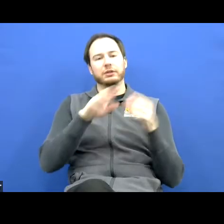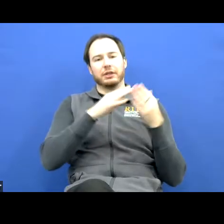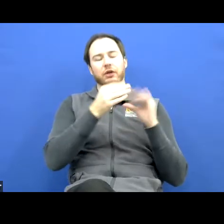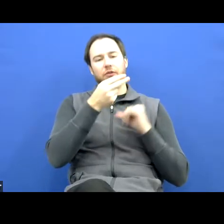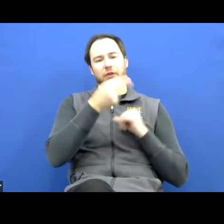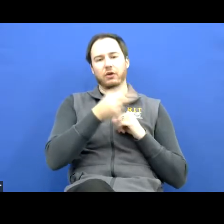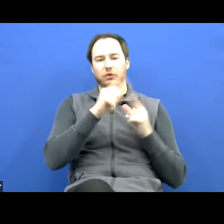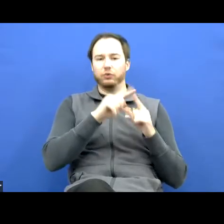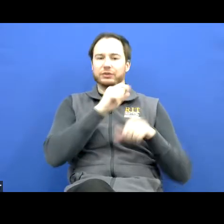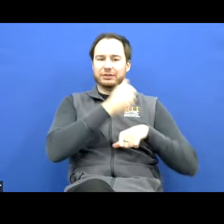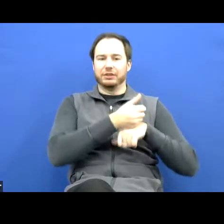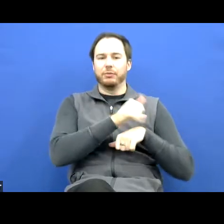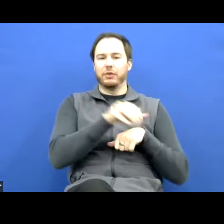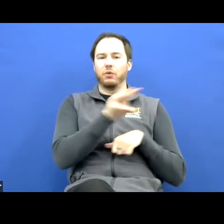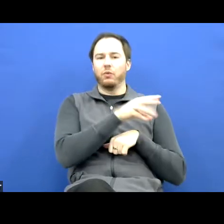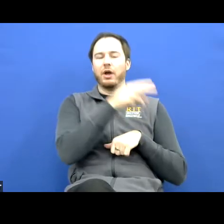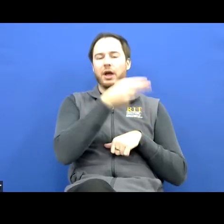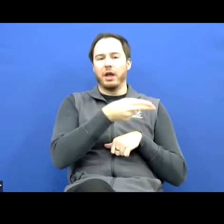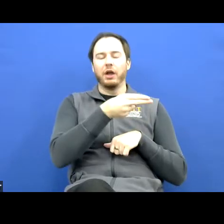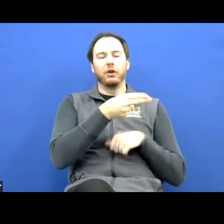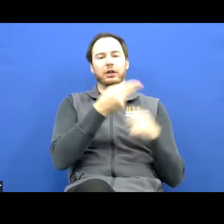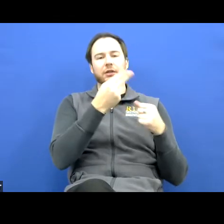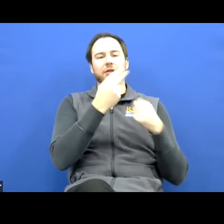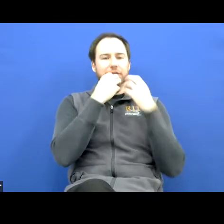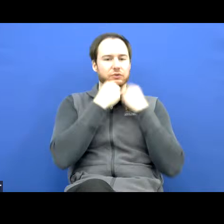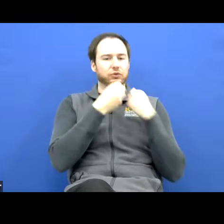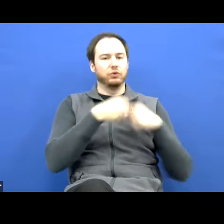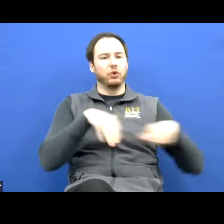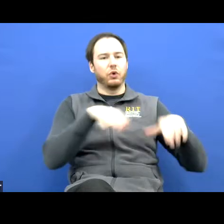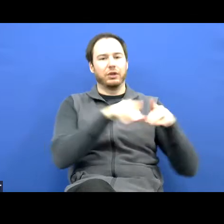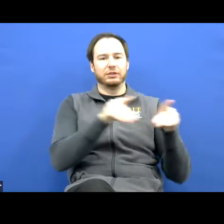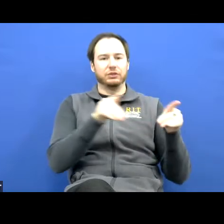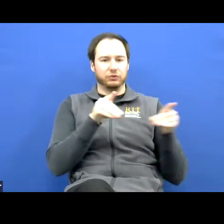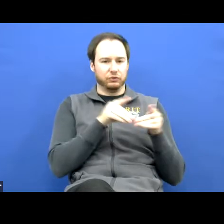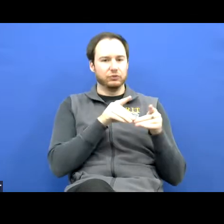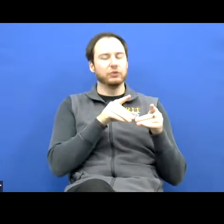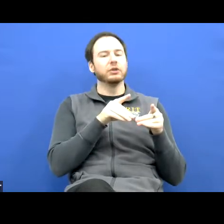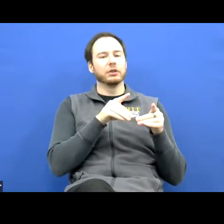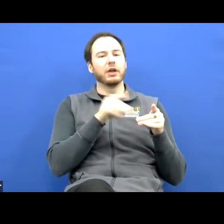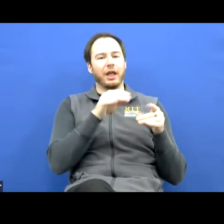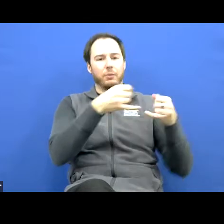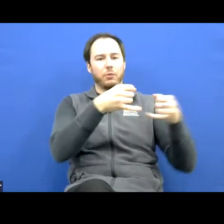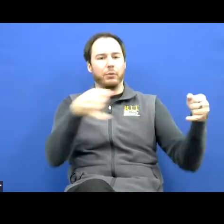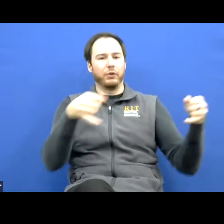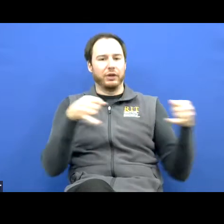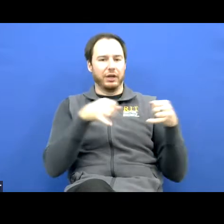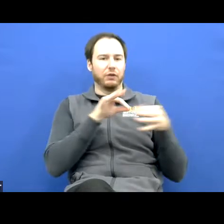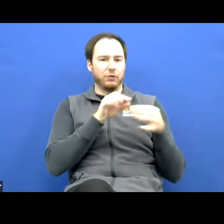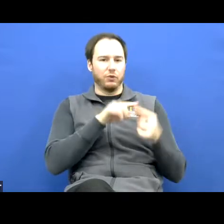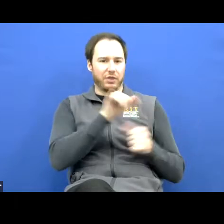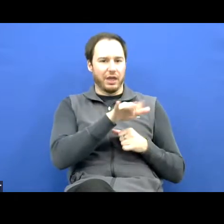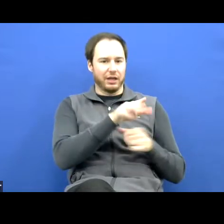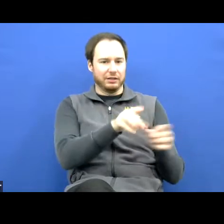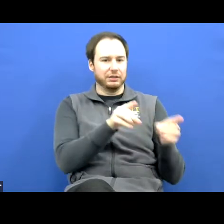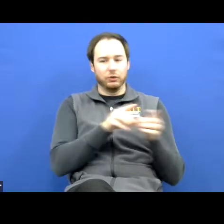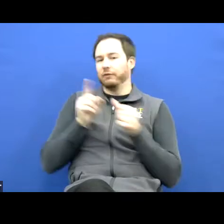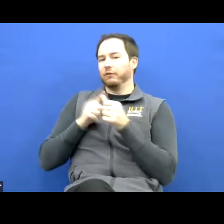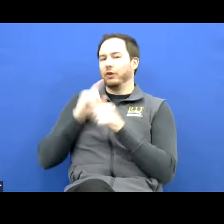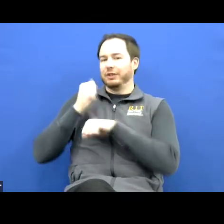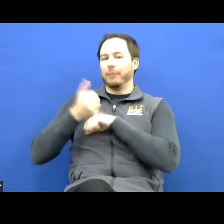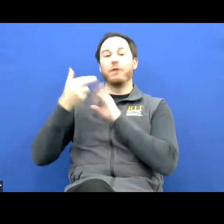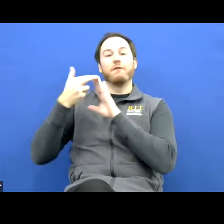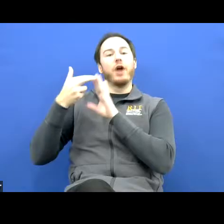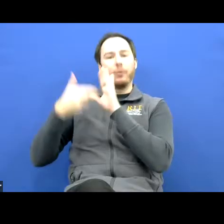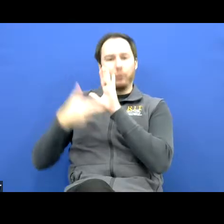Henrietta Historic District and to promulgate regulations specific to that district. So again, the first one sets up the framework within which